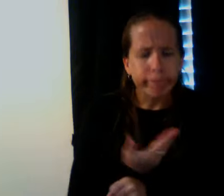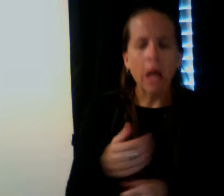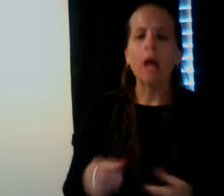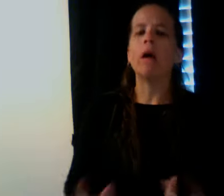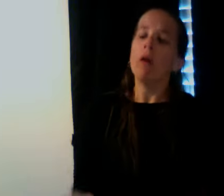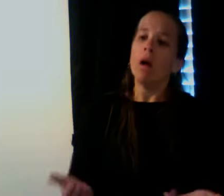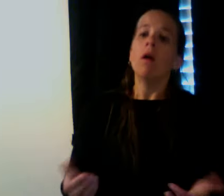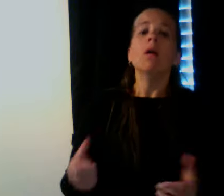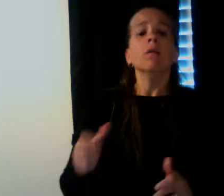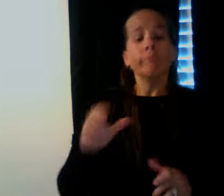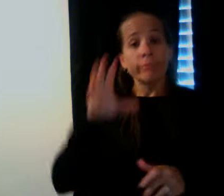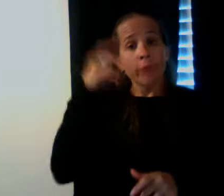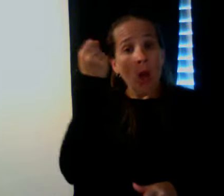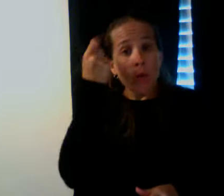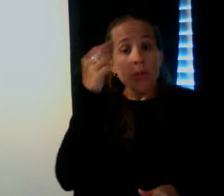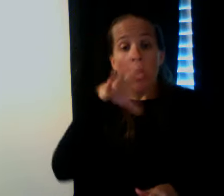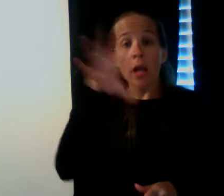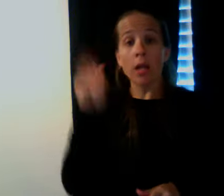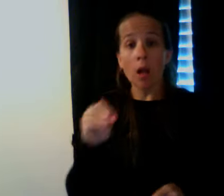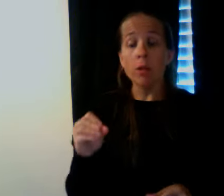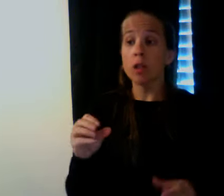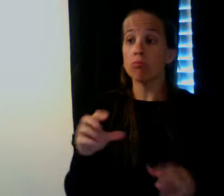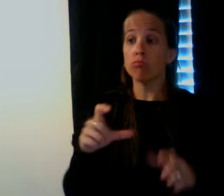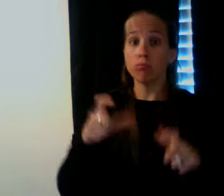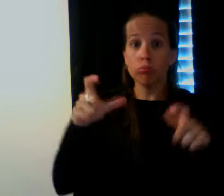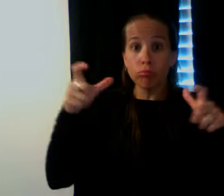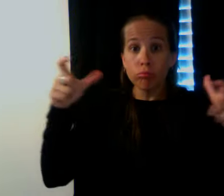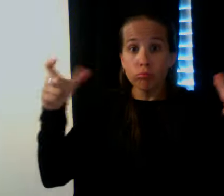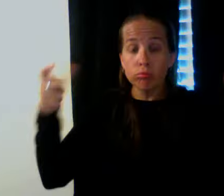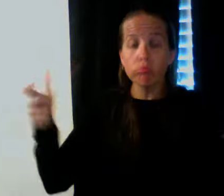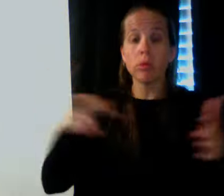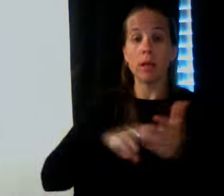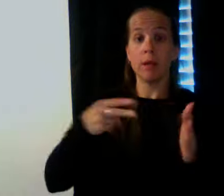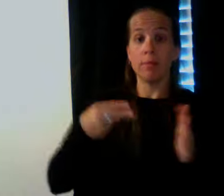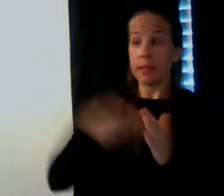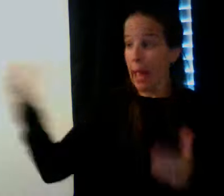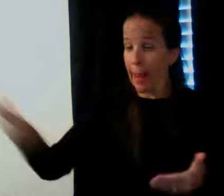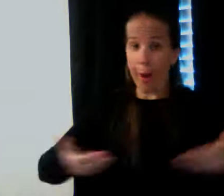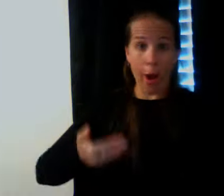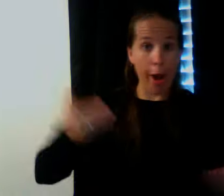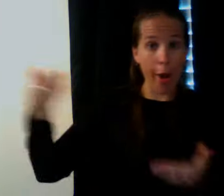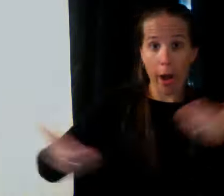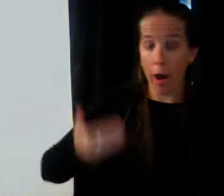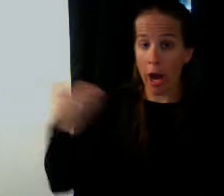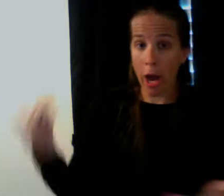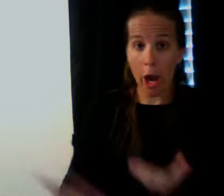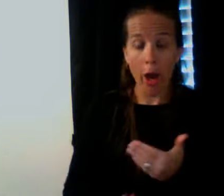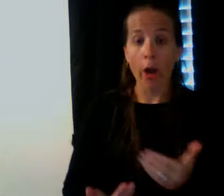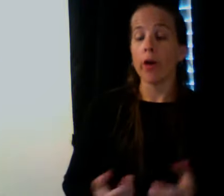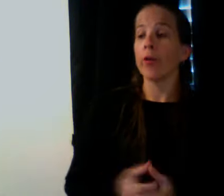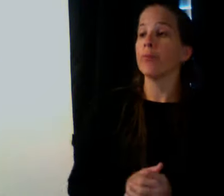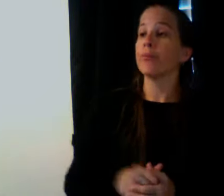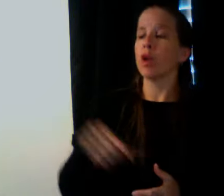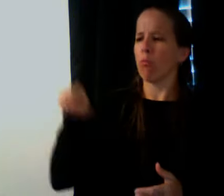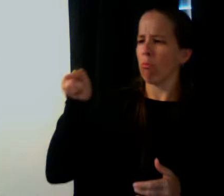me. And for the first year or so, things went well. But then our visions of the future began to diverge, and eventually we had a falling out. When